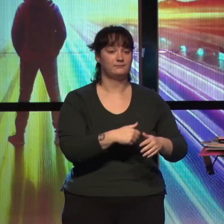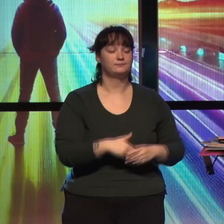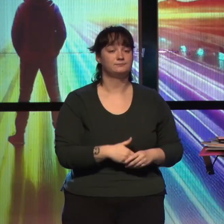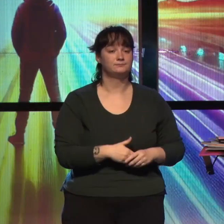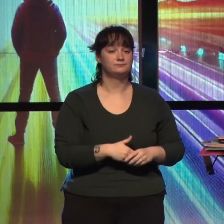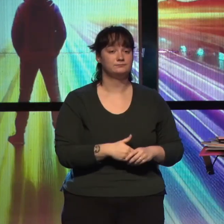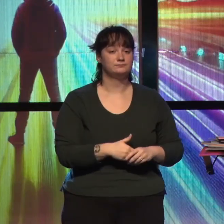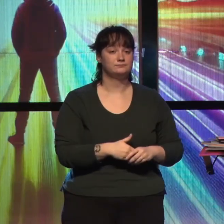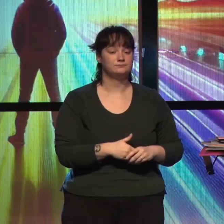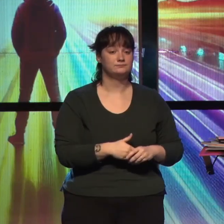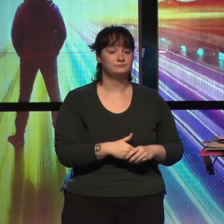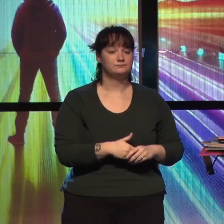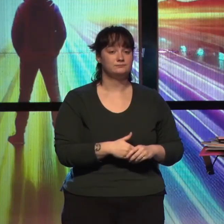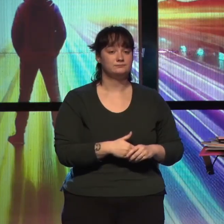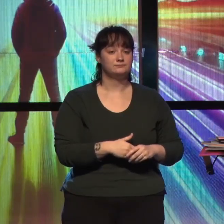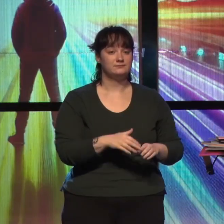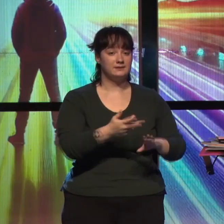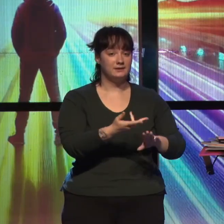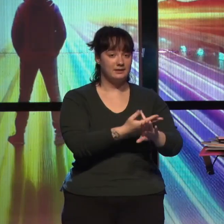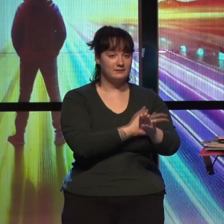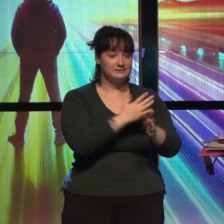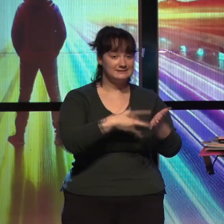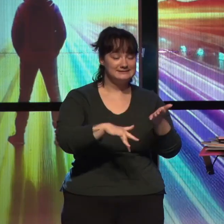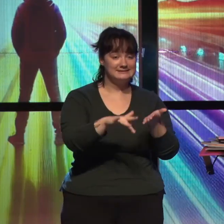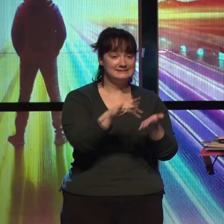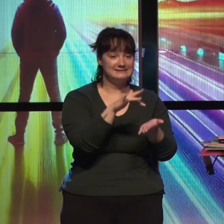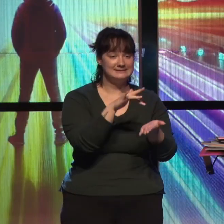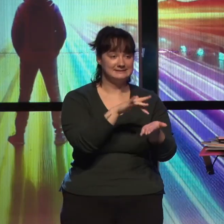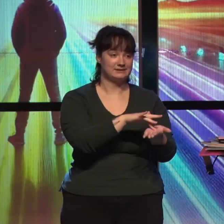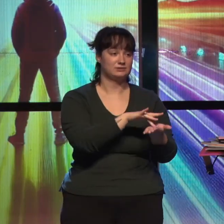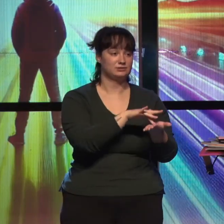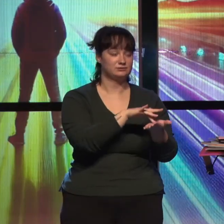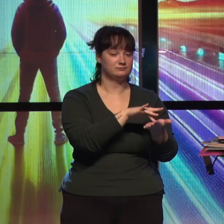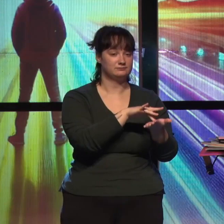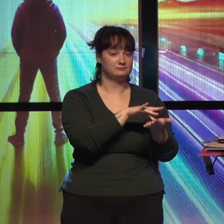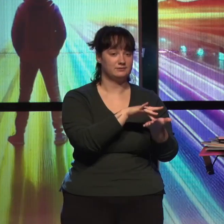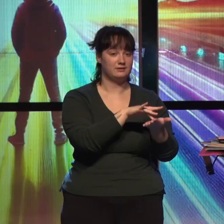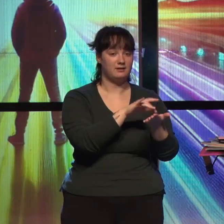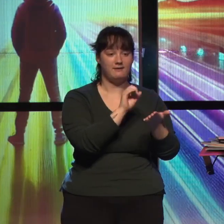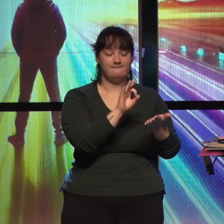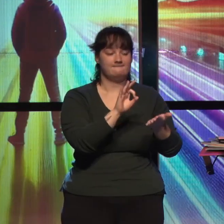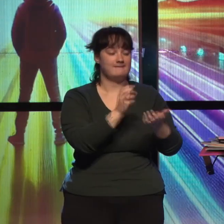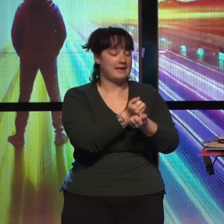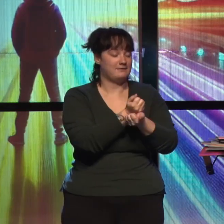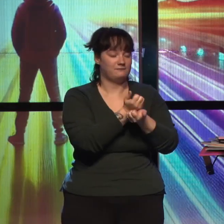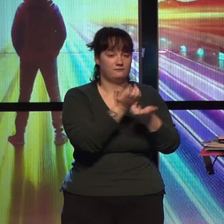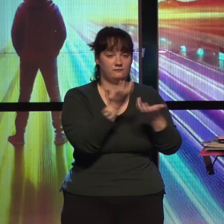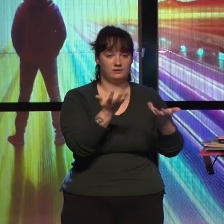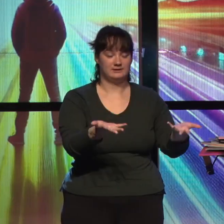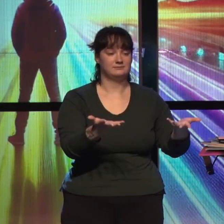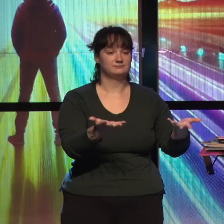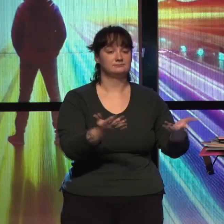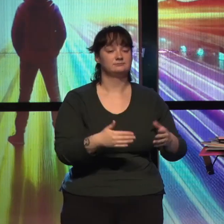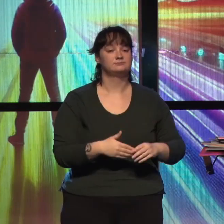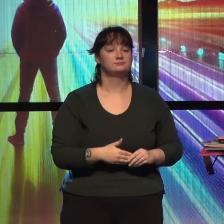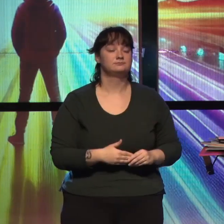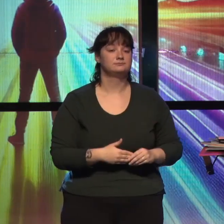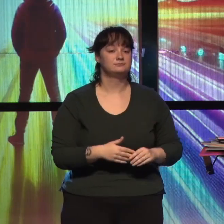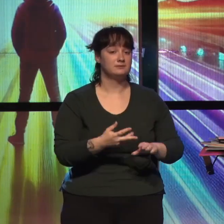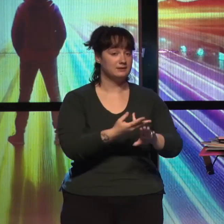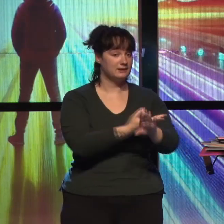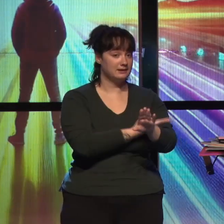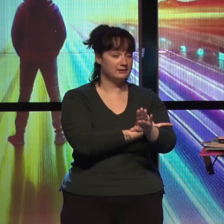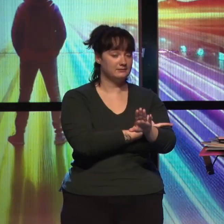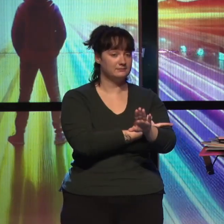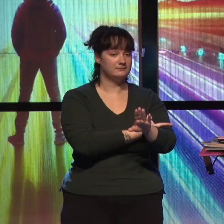itself. The Lamb is the center of the throne room, okay? Center of all the action in Revelation. Now, the Lamb is, according to